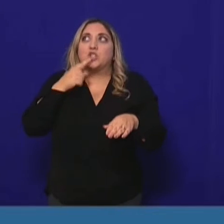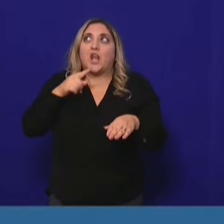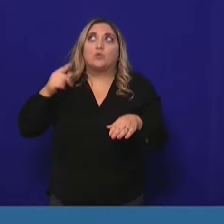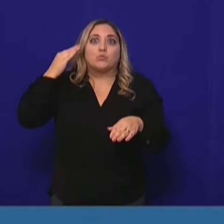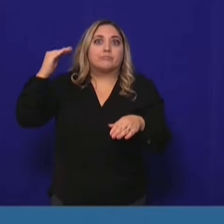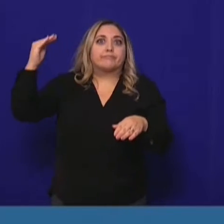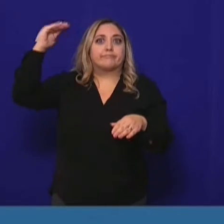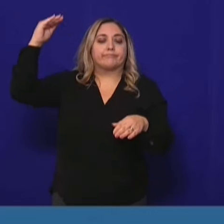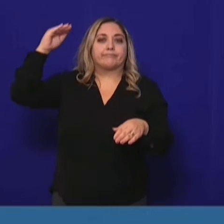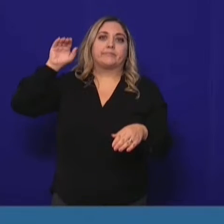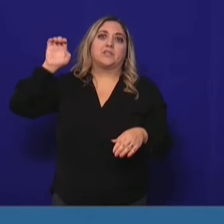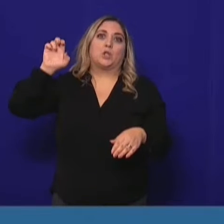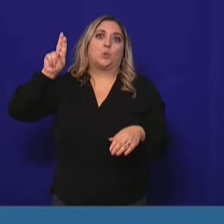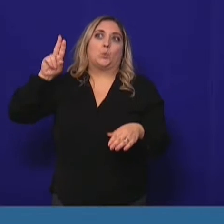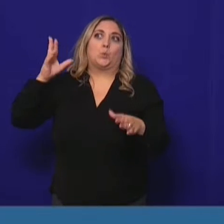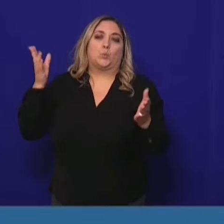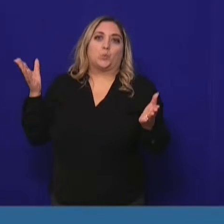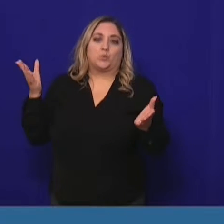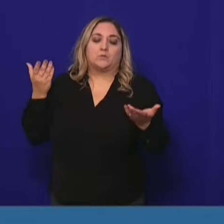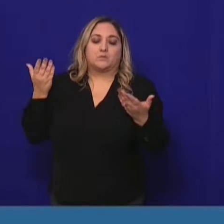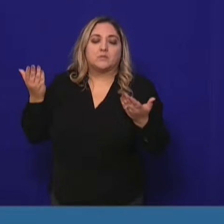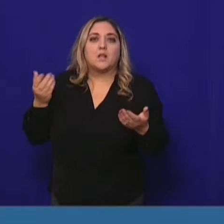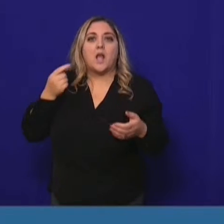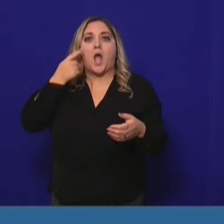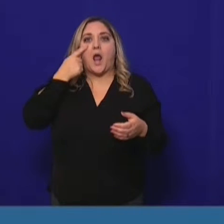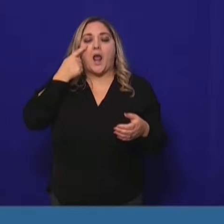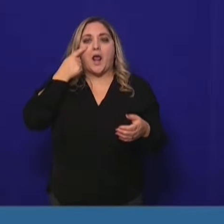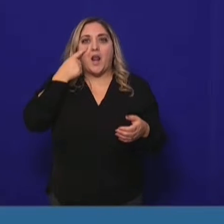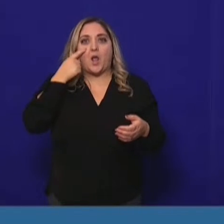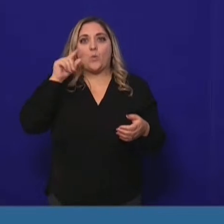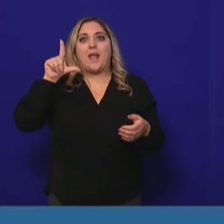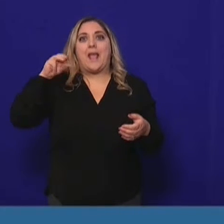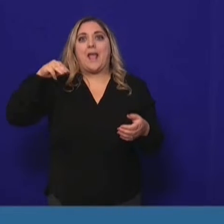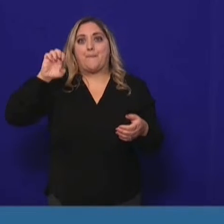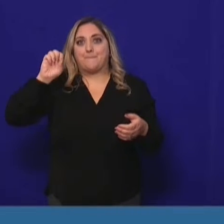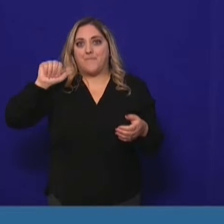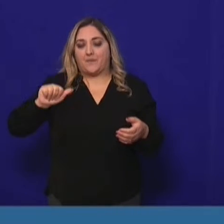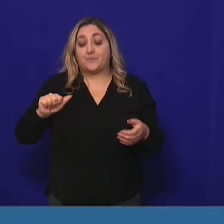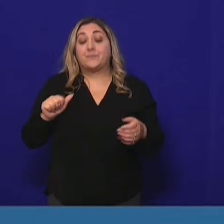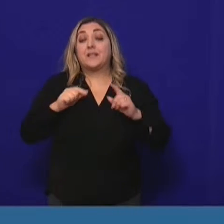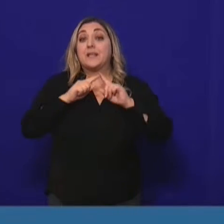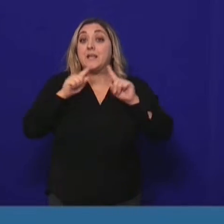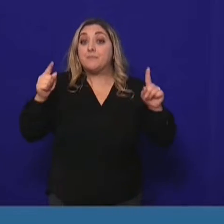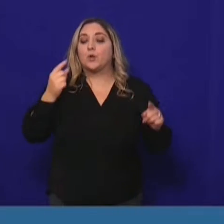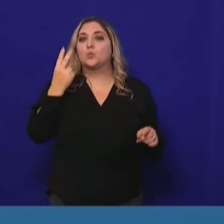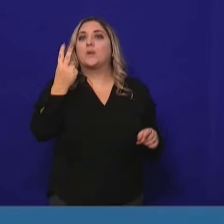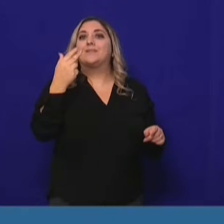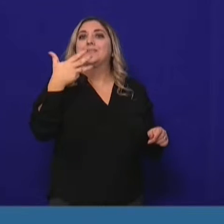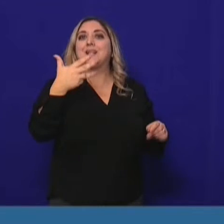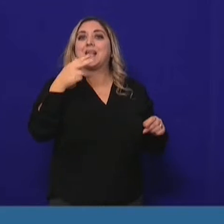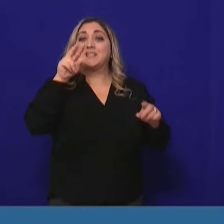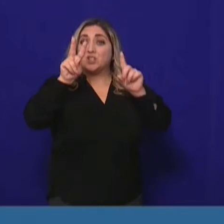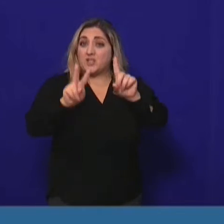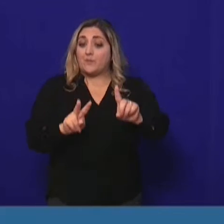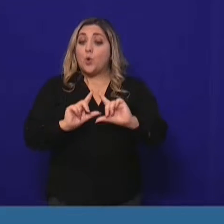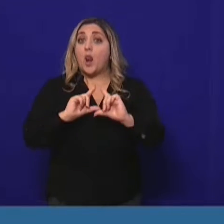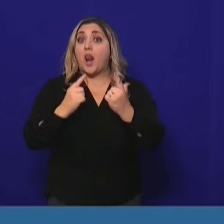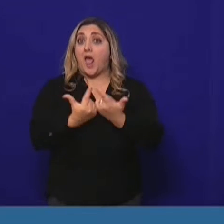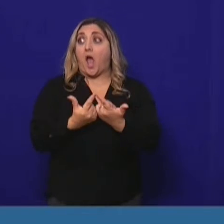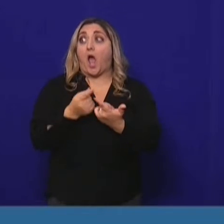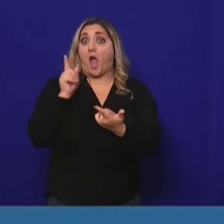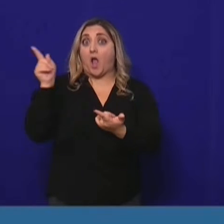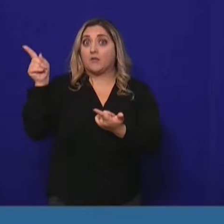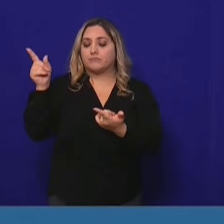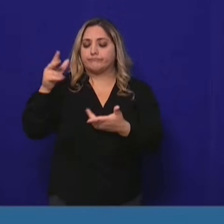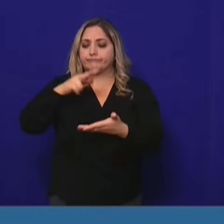dak l-awtorizzazzjoni li ssir min-naħa tal-EMA, però nafu li fit-29 ta' December ħajkun qegħdin jiltaqgħu